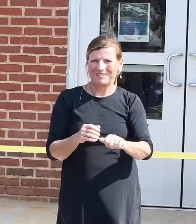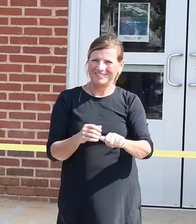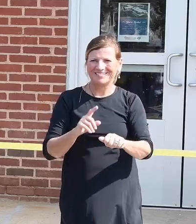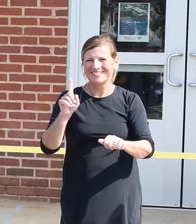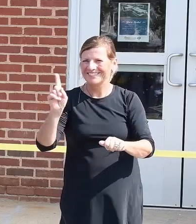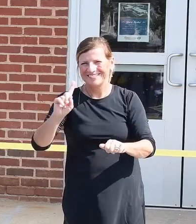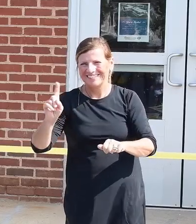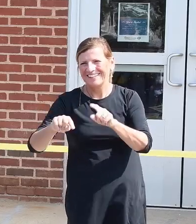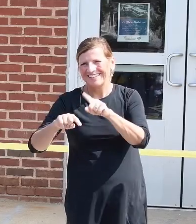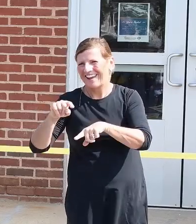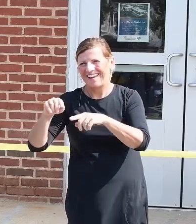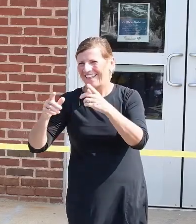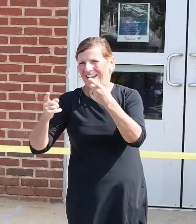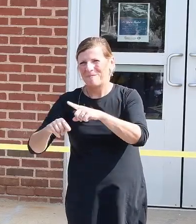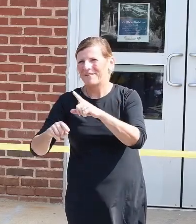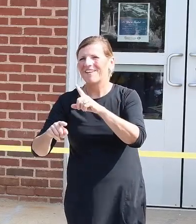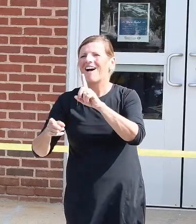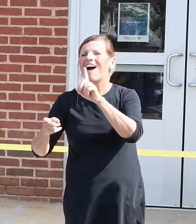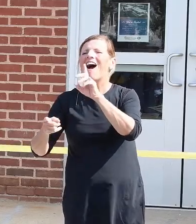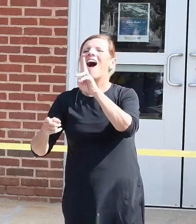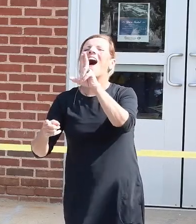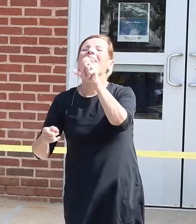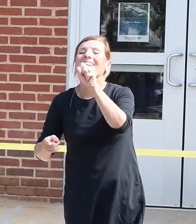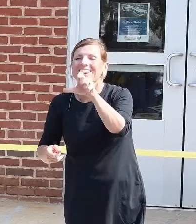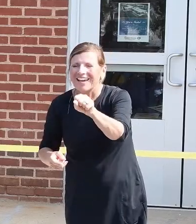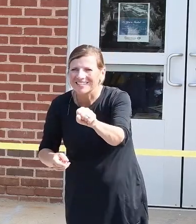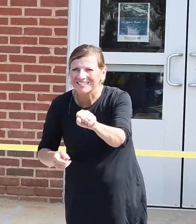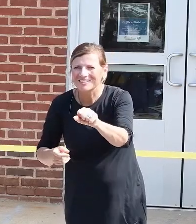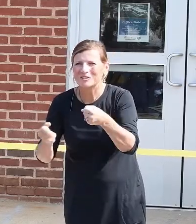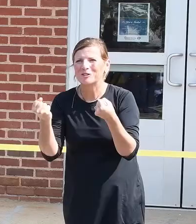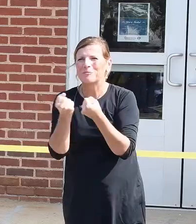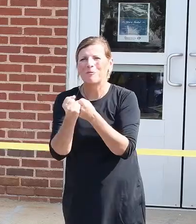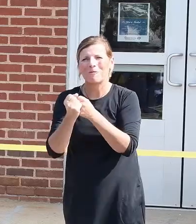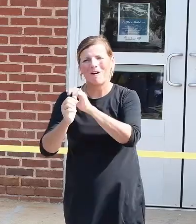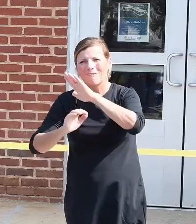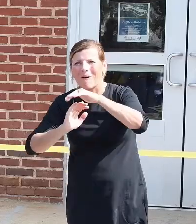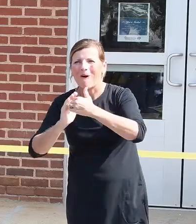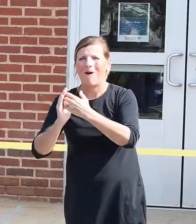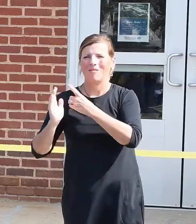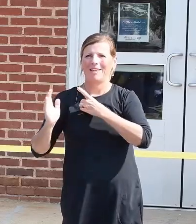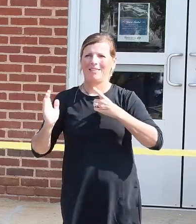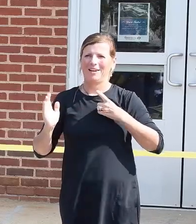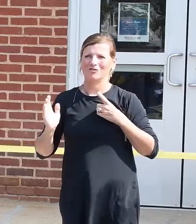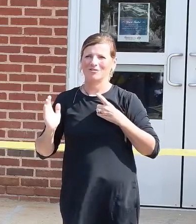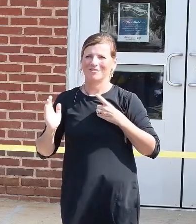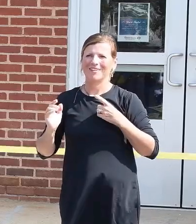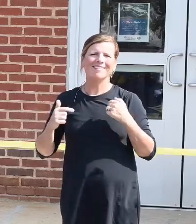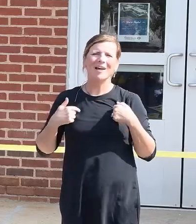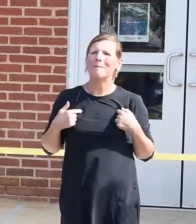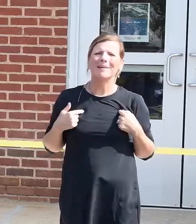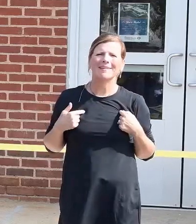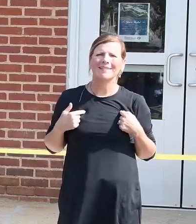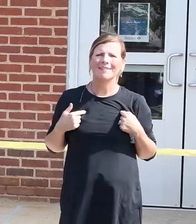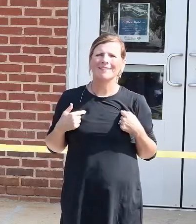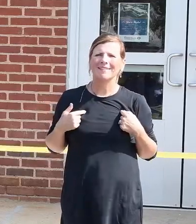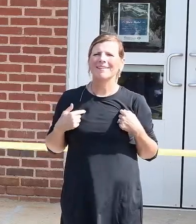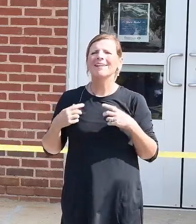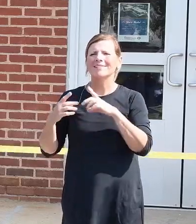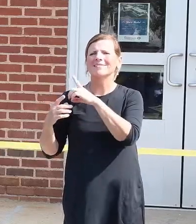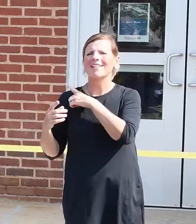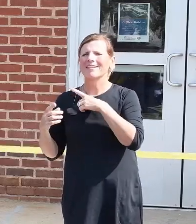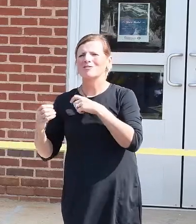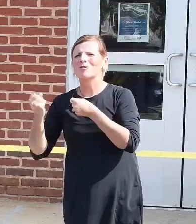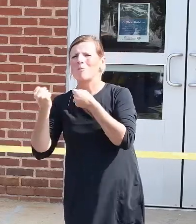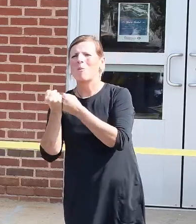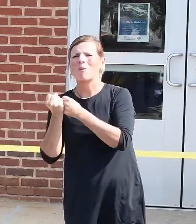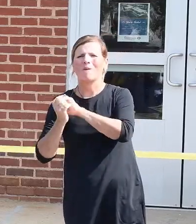entire delegation. So it's not just about me, it's about the delegations over there who supported us and supported every one